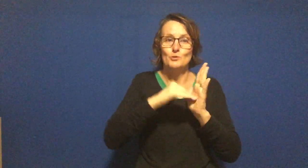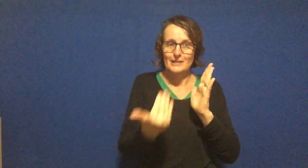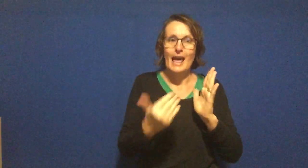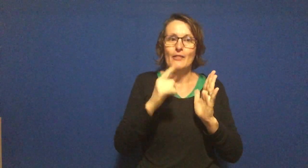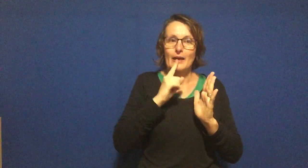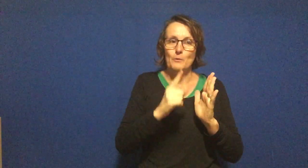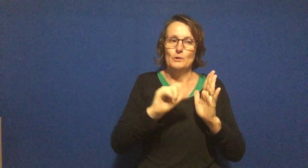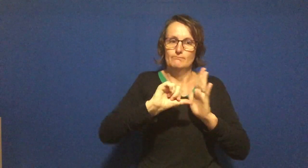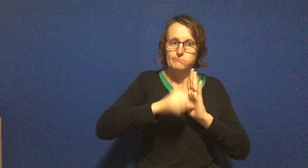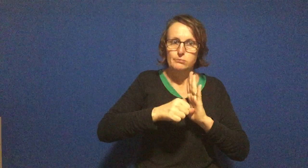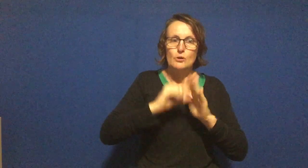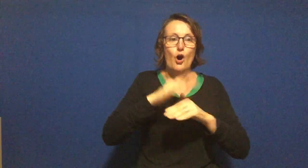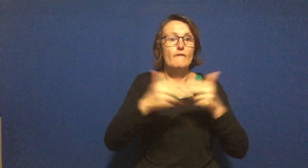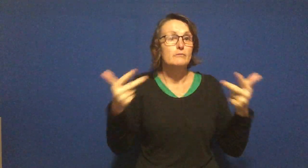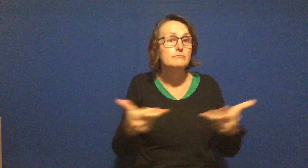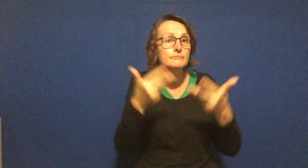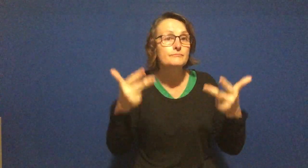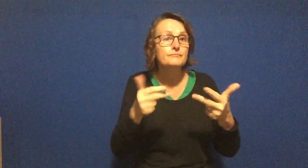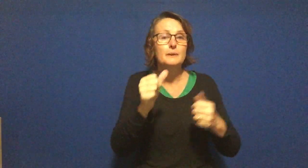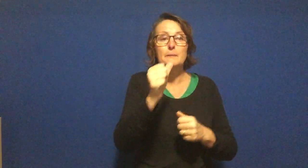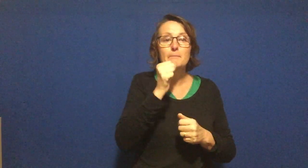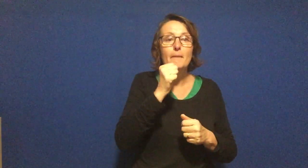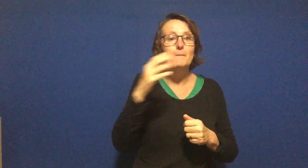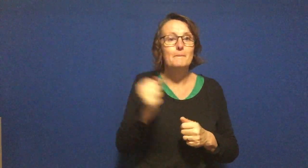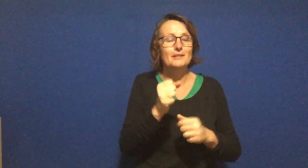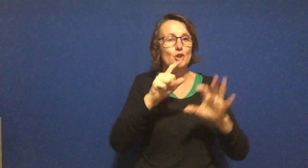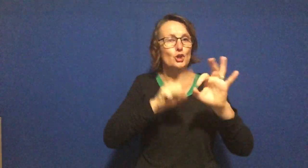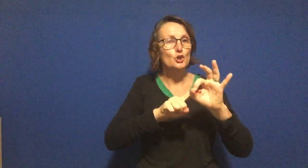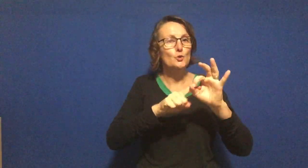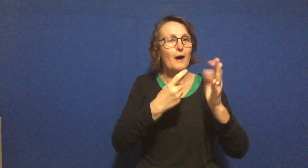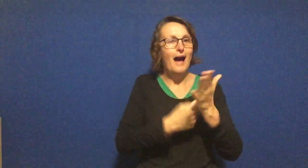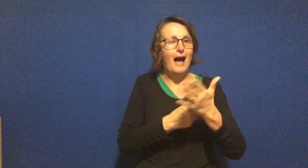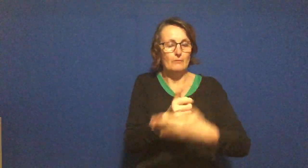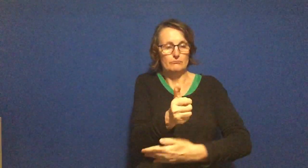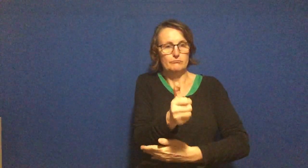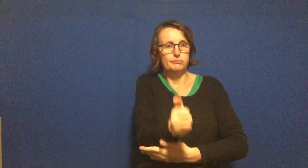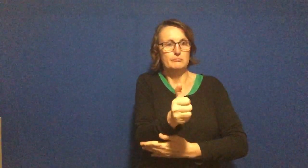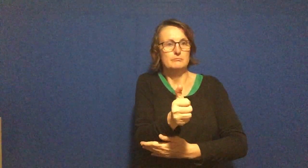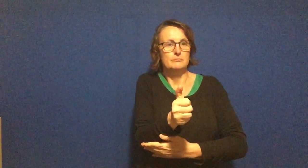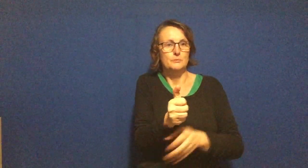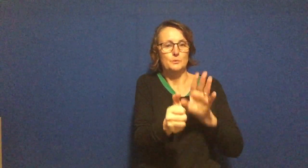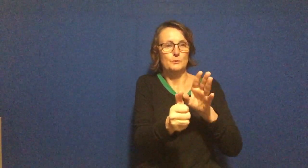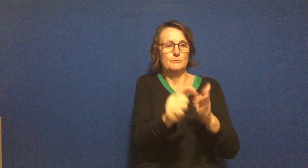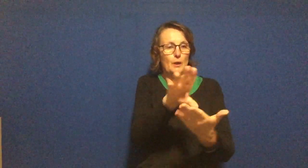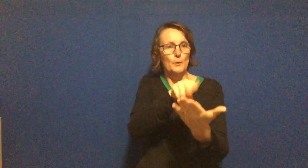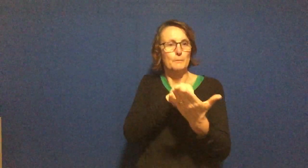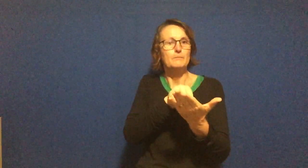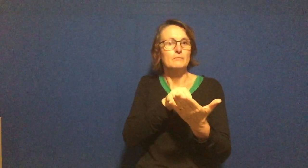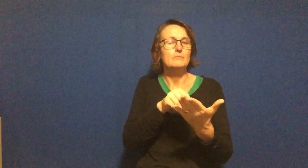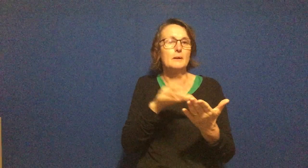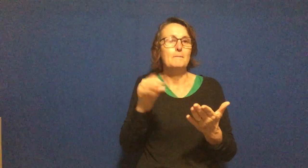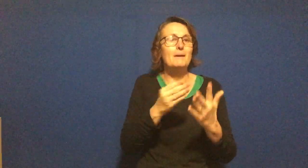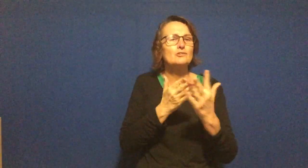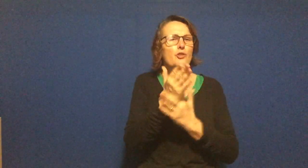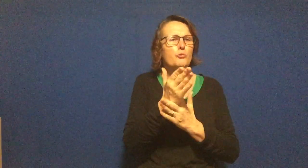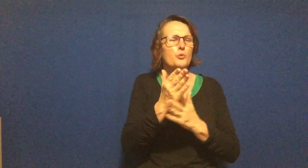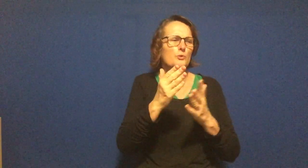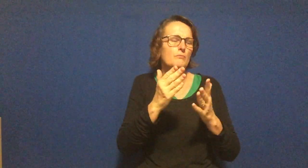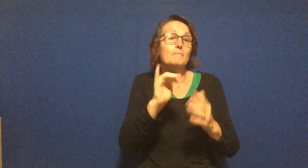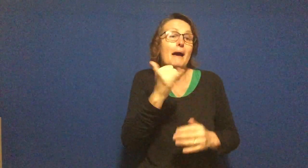restaurants, bars, etc. have capacity to take QR codes. They're recommending that they do it through the Centralised Service New South Wales